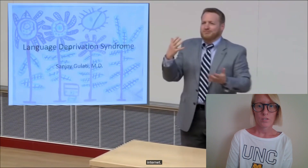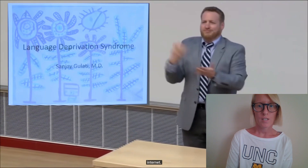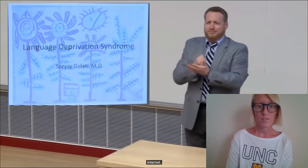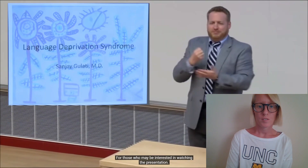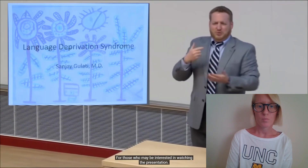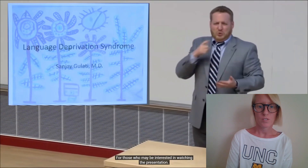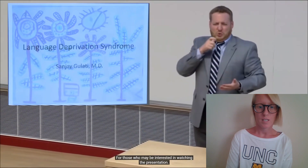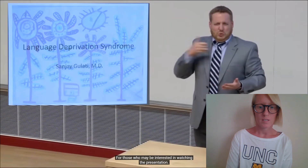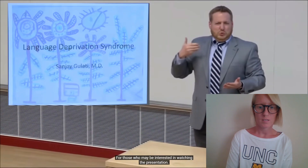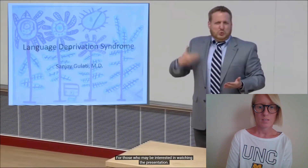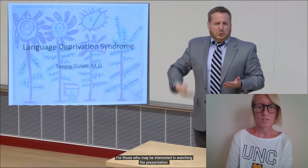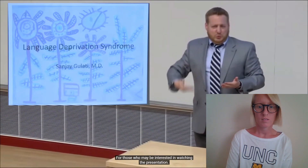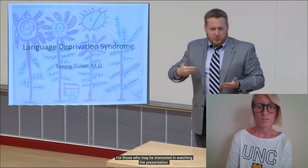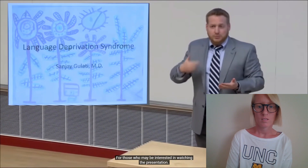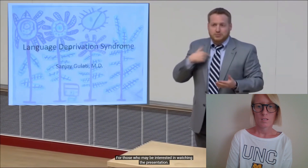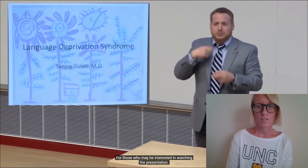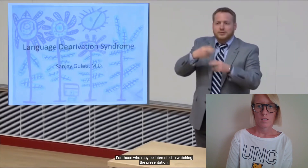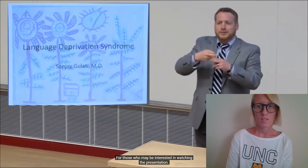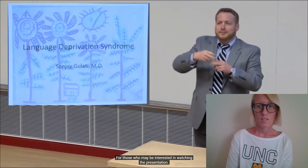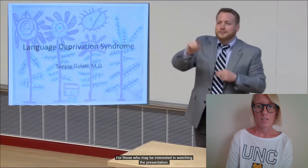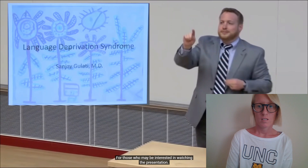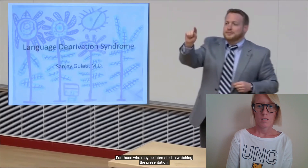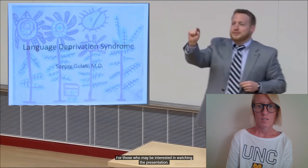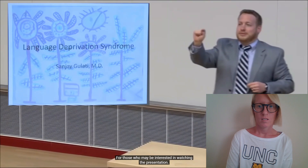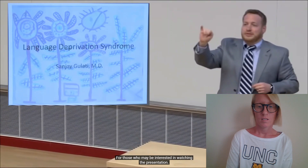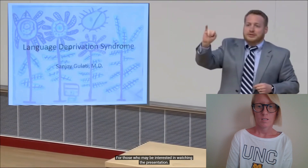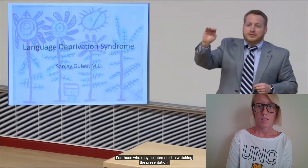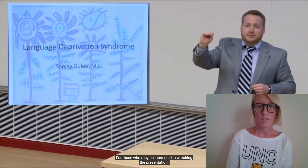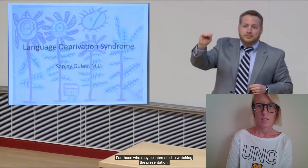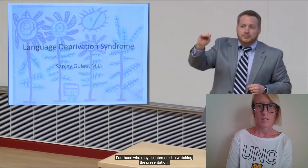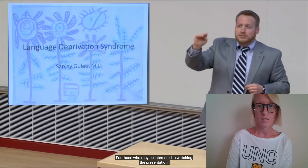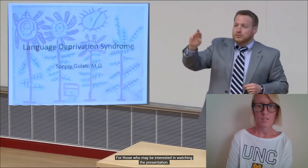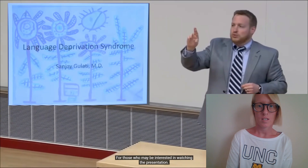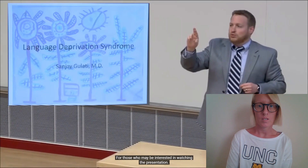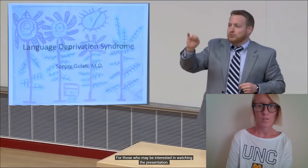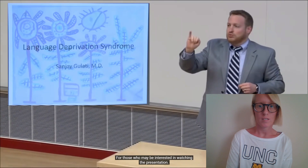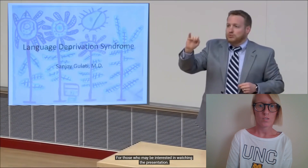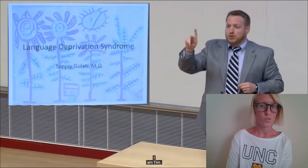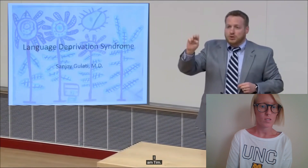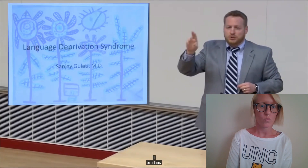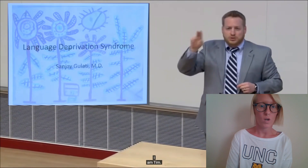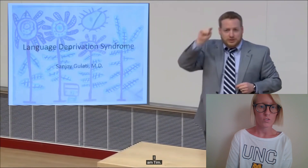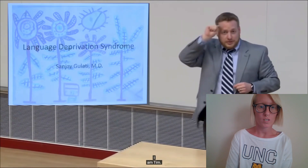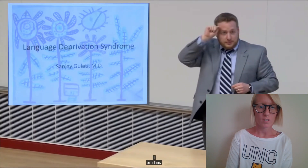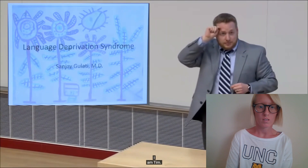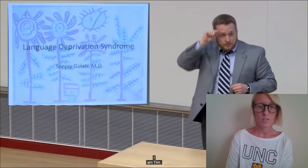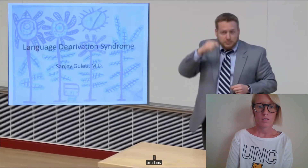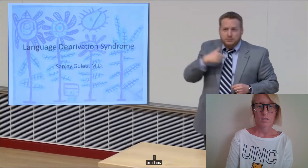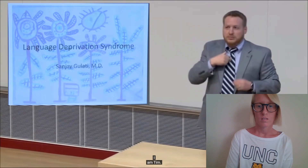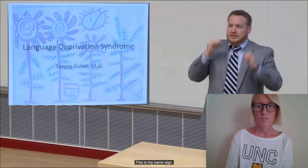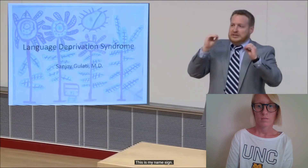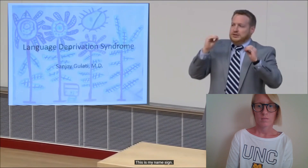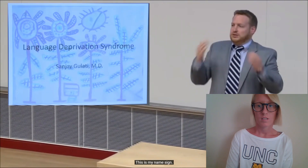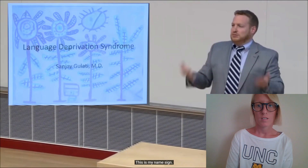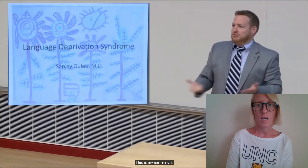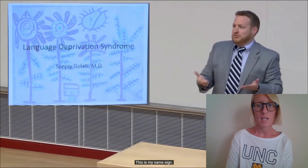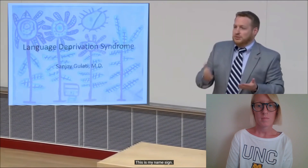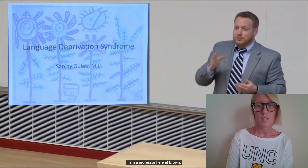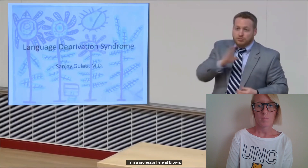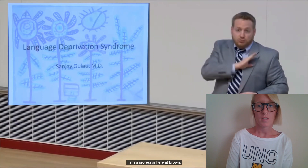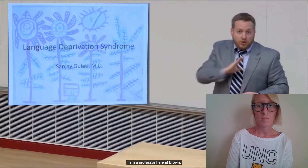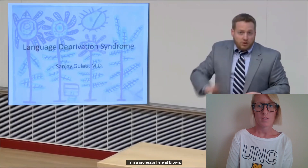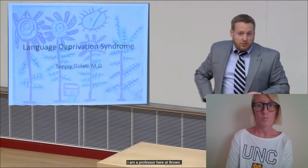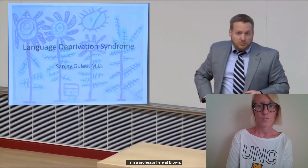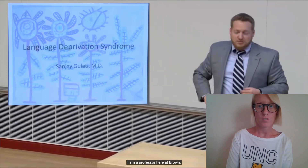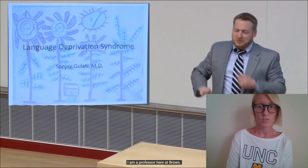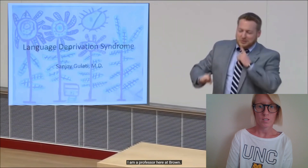And we will learn how to For those who may be present. interested in watching the presentation. Let And me introduce who might myself. be My name is interested in Tim watching. Riker. This is my name I sign. am